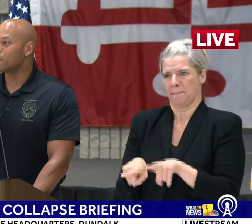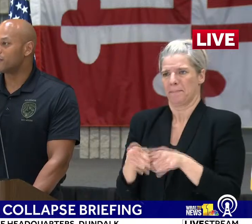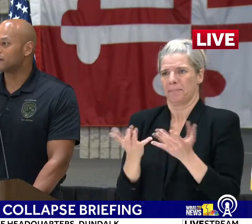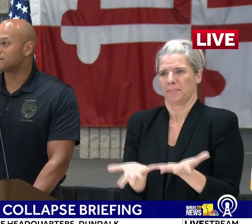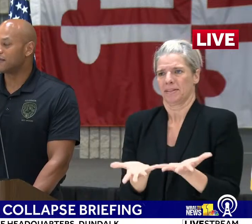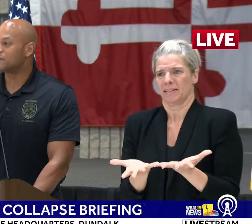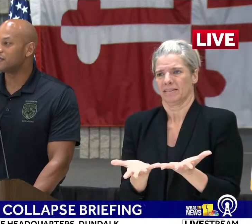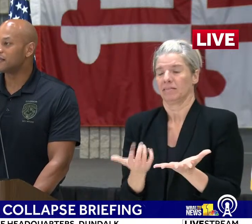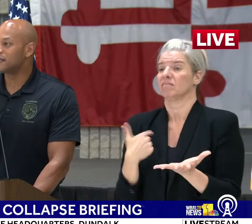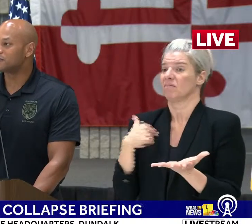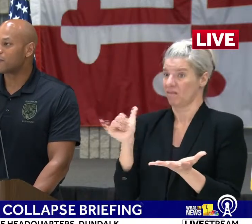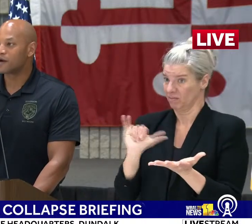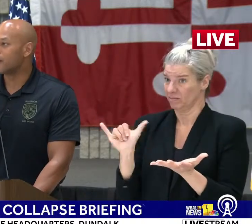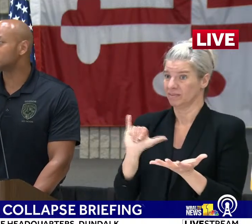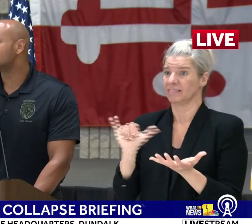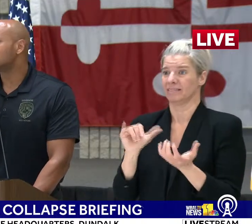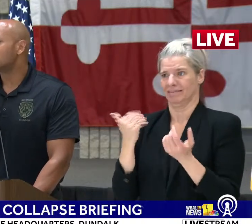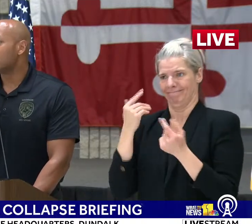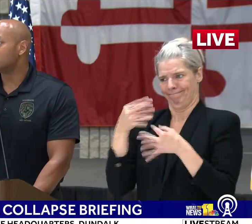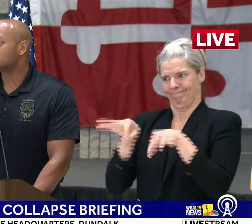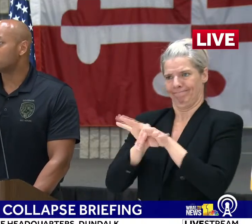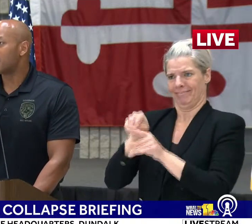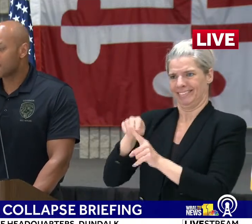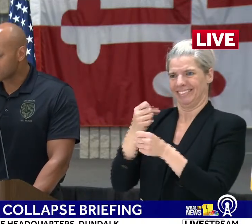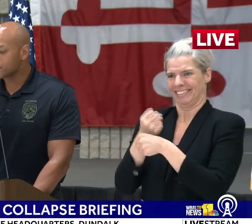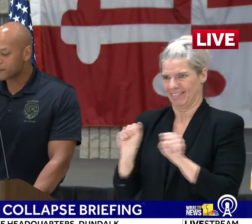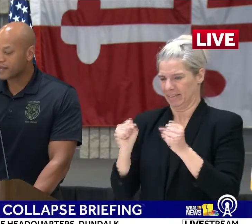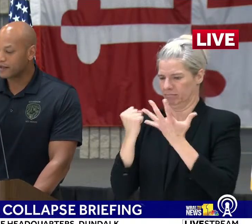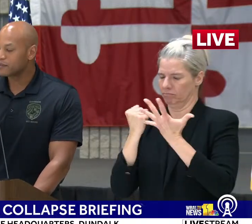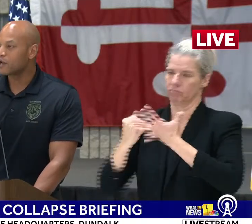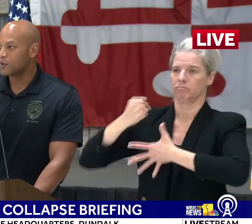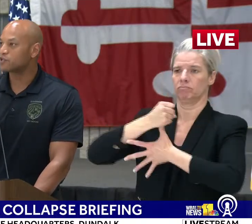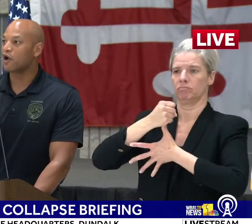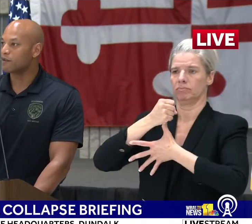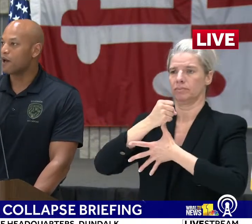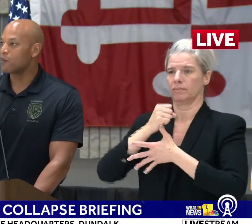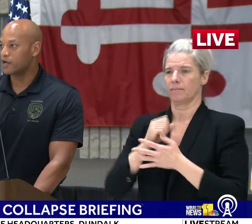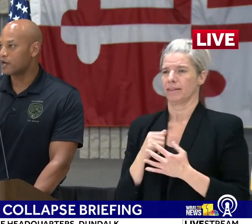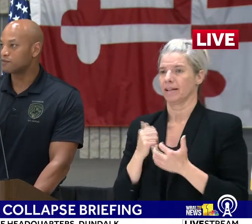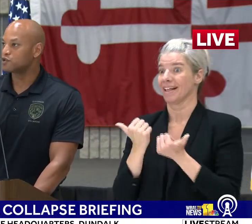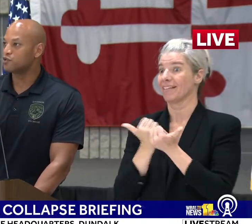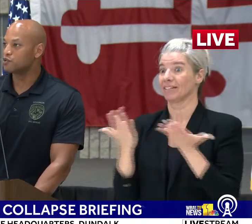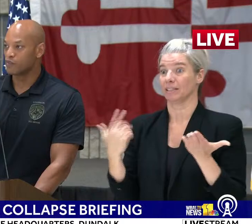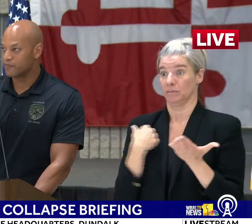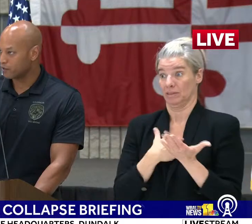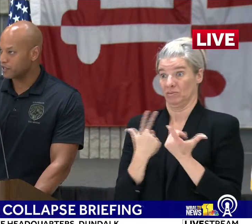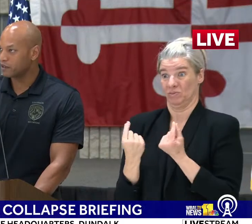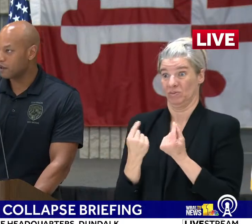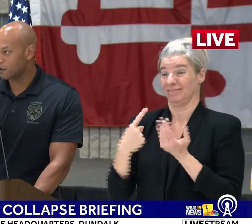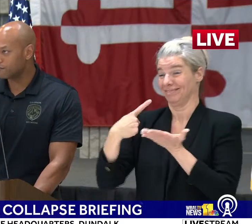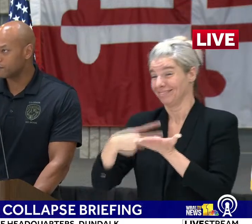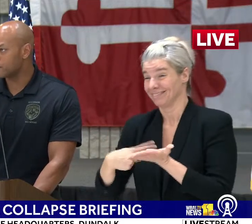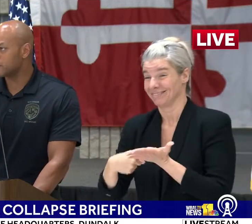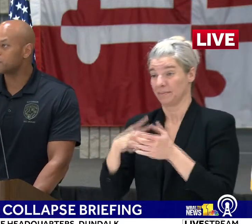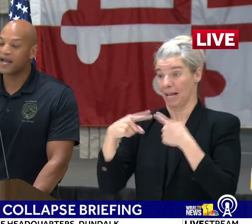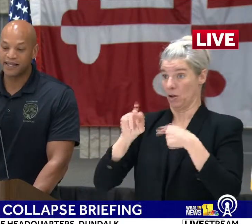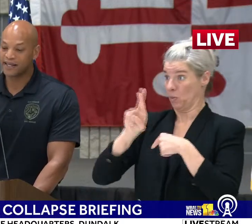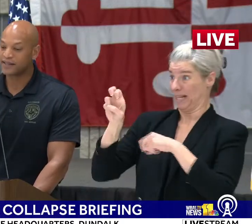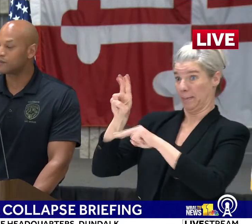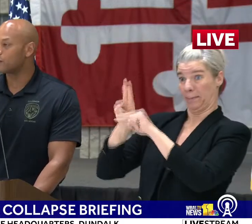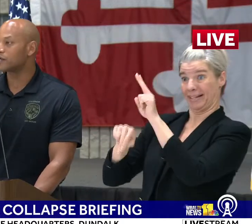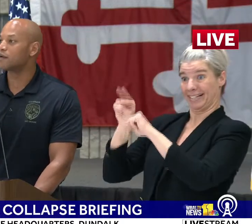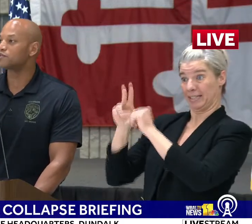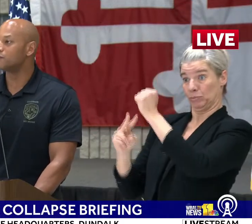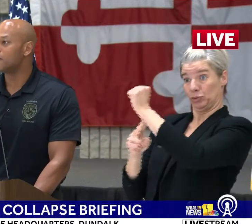We also know that safety is paramount. And so everything that we are talking about when it comes to the rebuilding of the